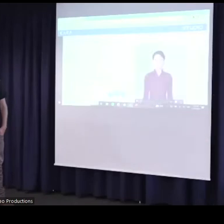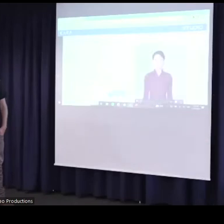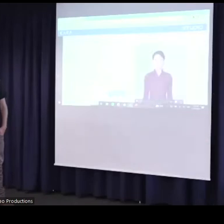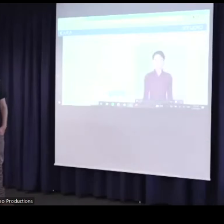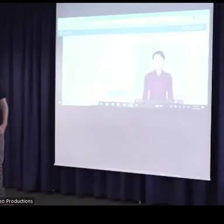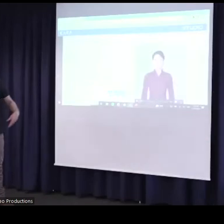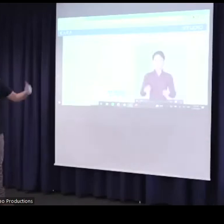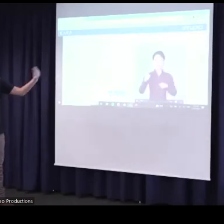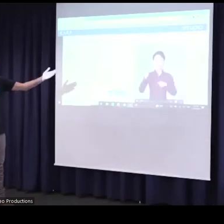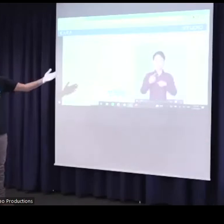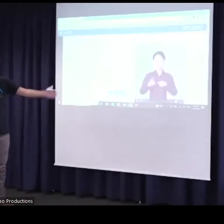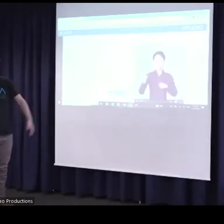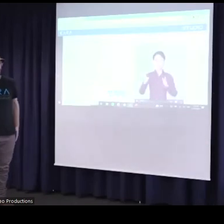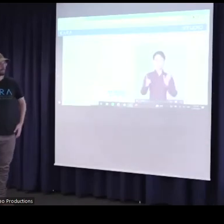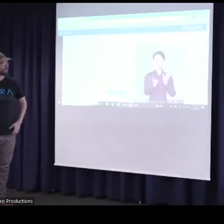like.